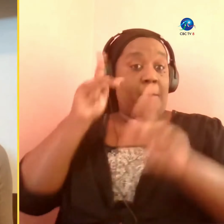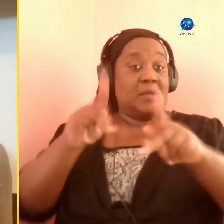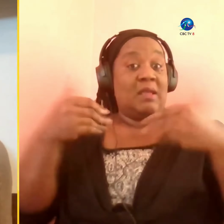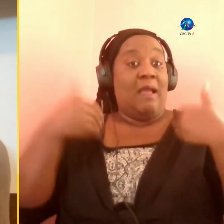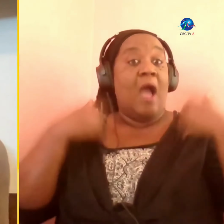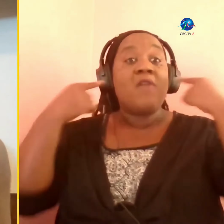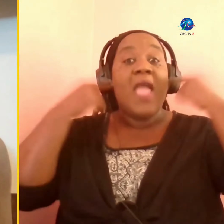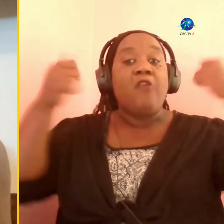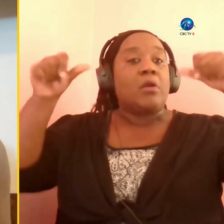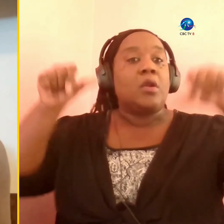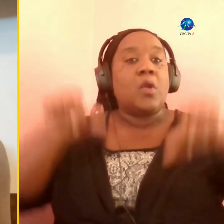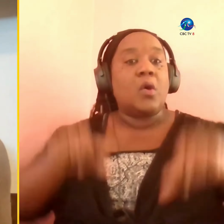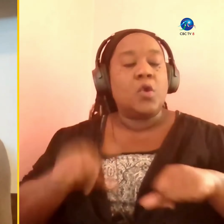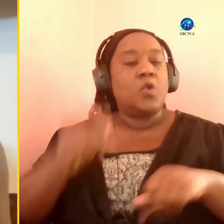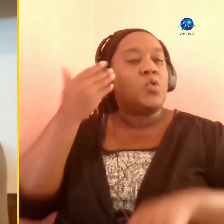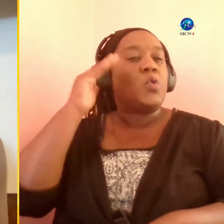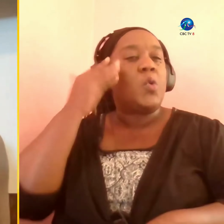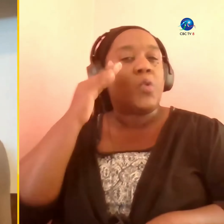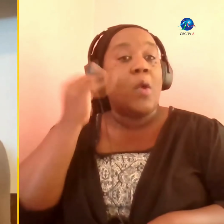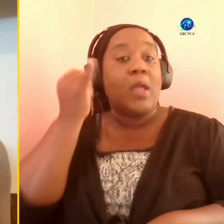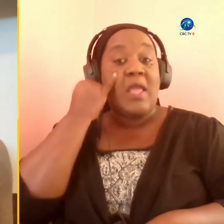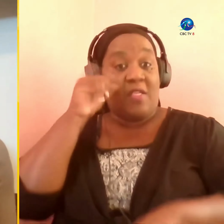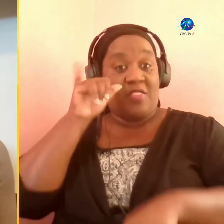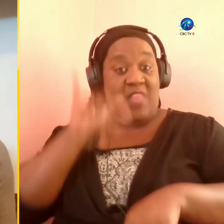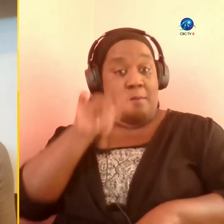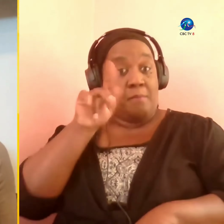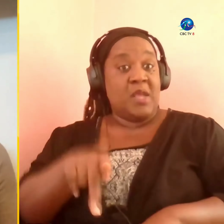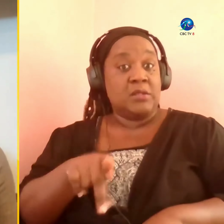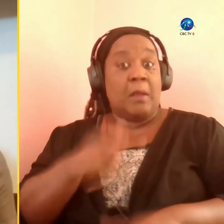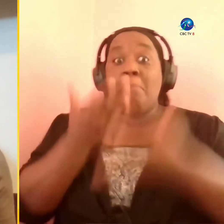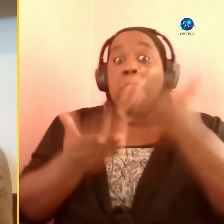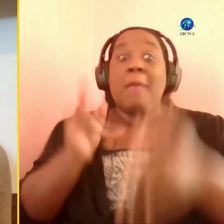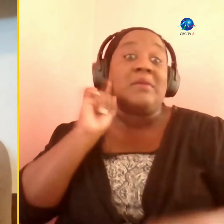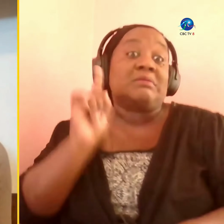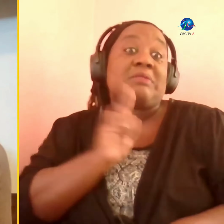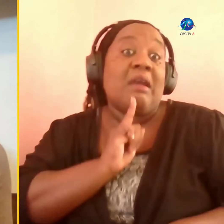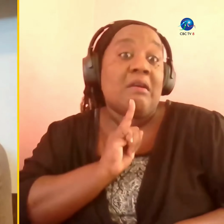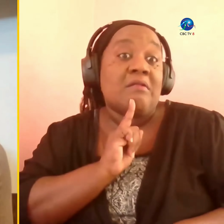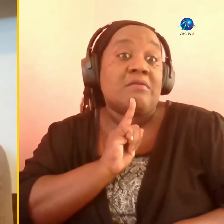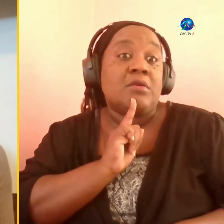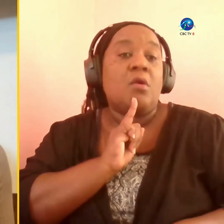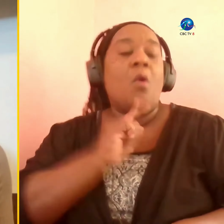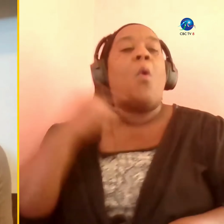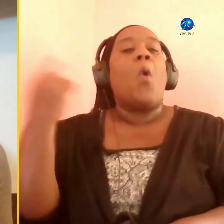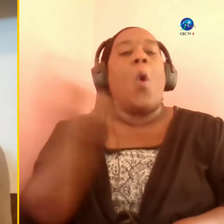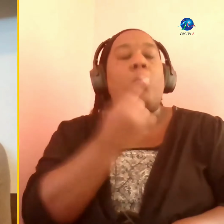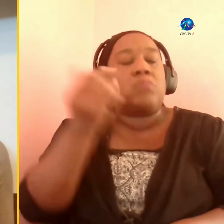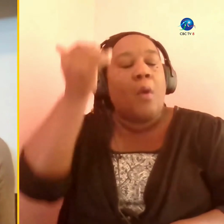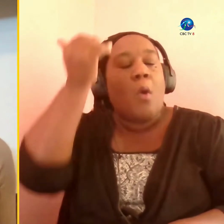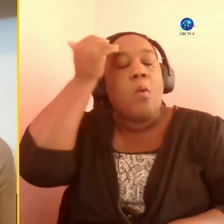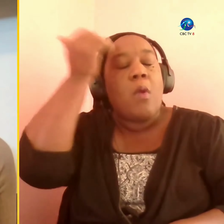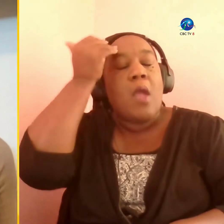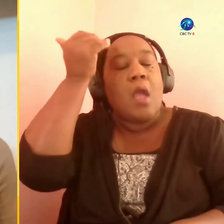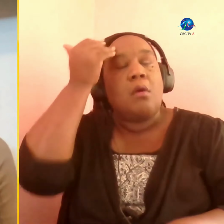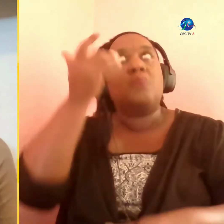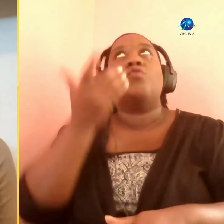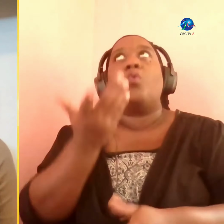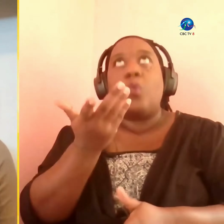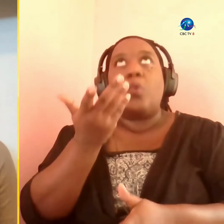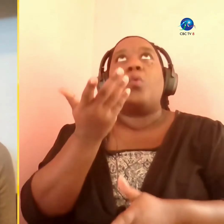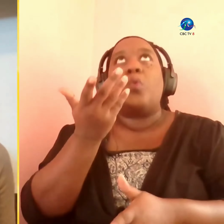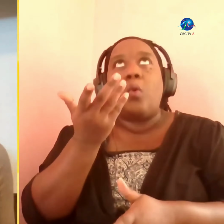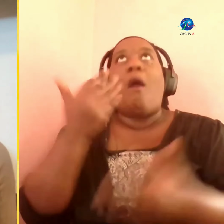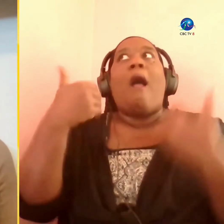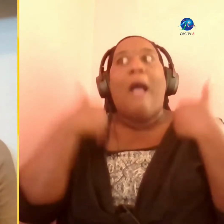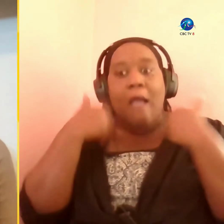have. You don't know the person ahead of you may be deaf. So always be aware of the fact that we have persons in our